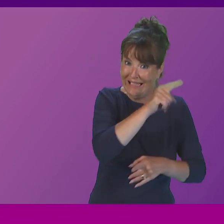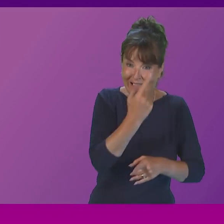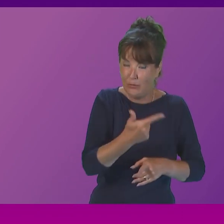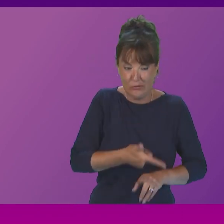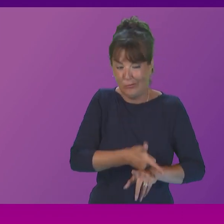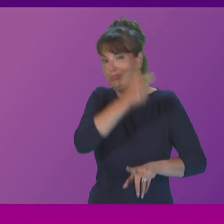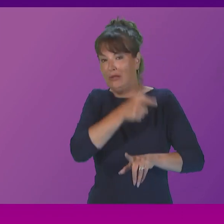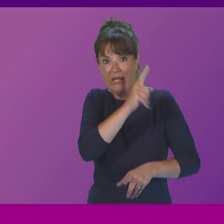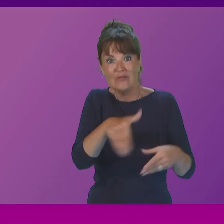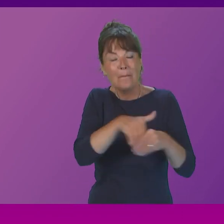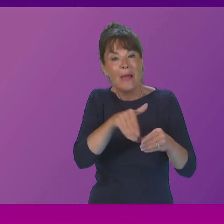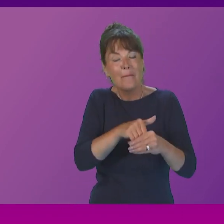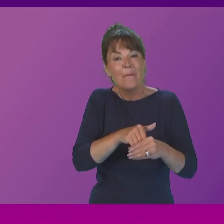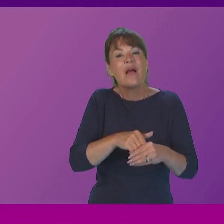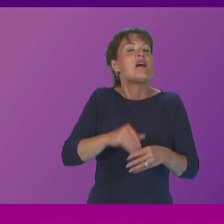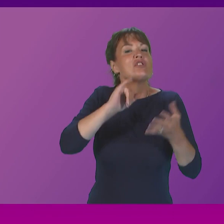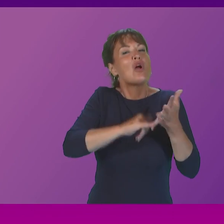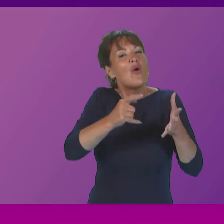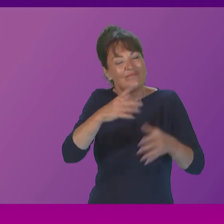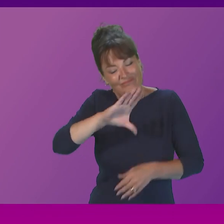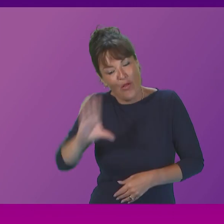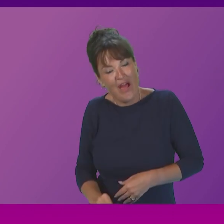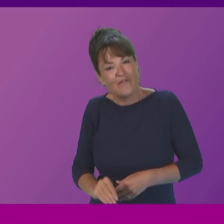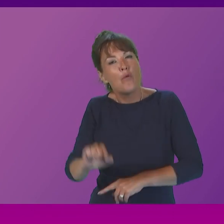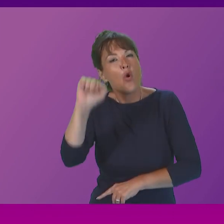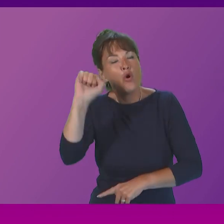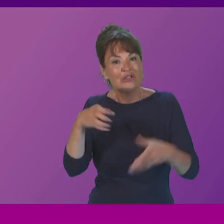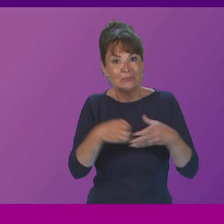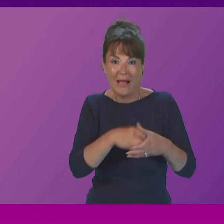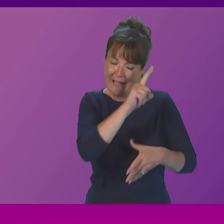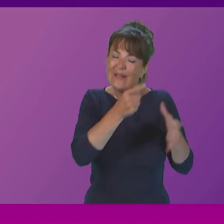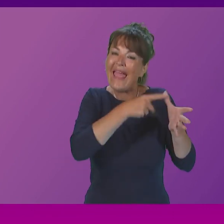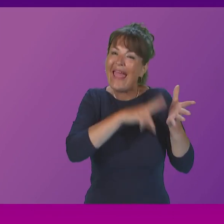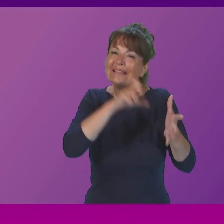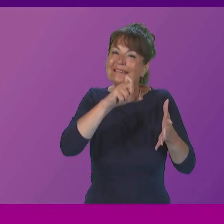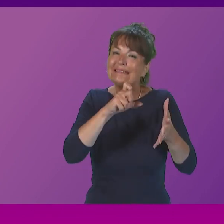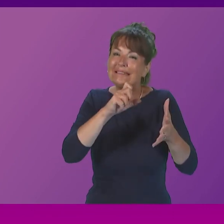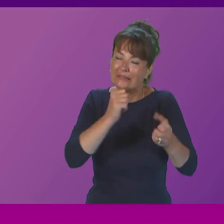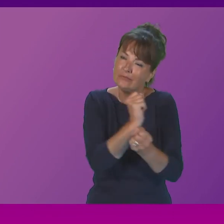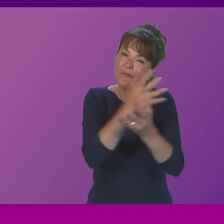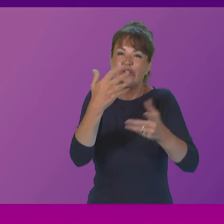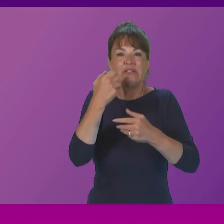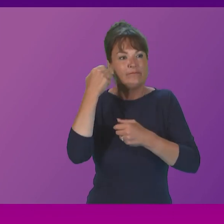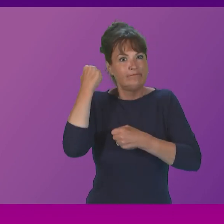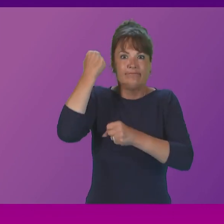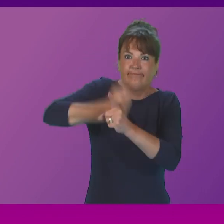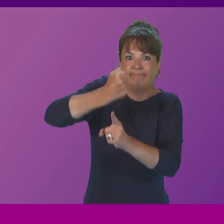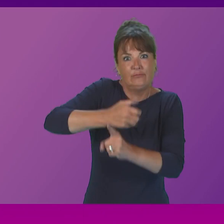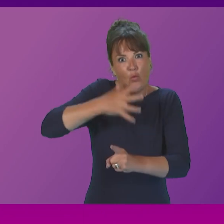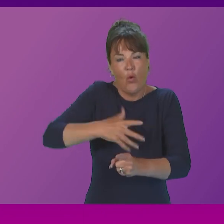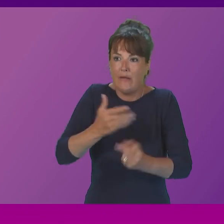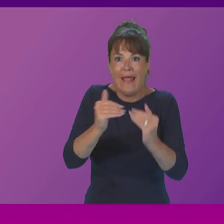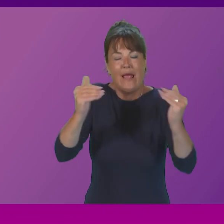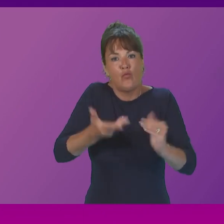African Communist Party and an ANC freedom fighter, and he was shot for his political beliefs. And